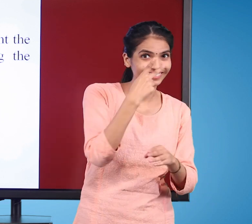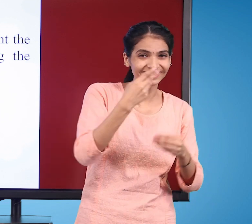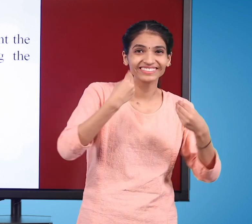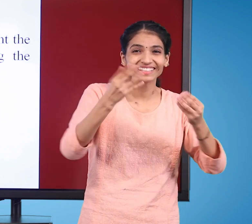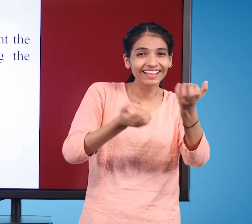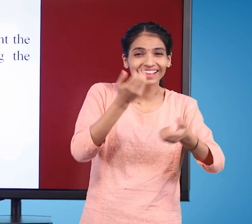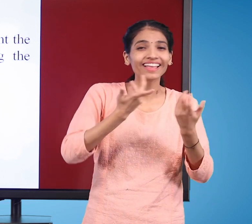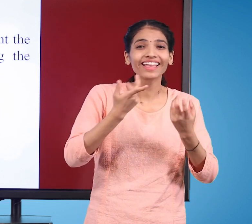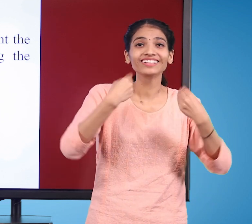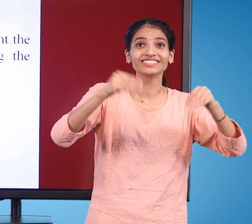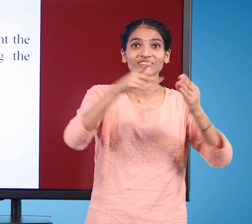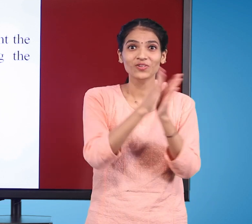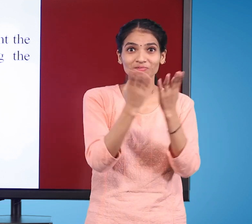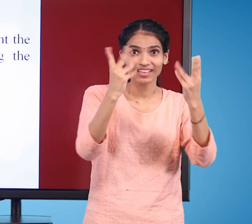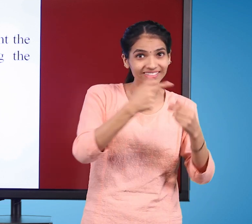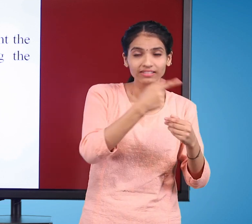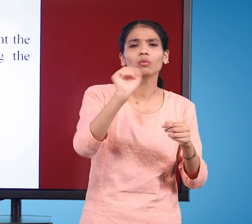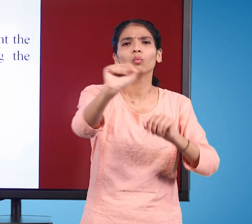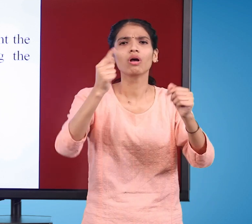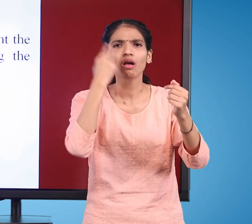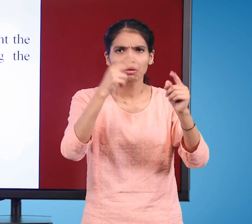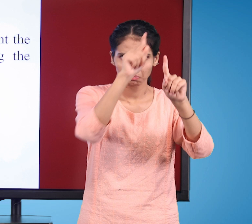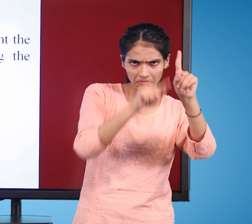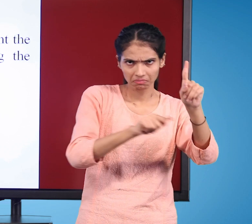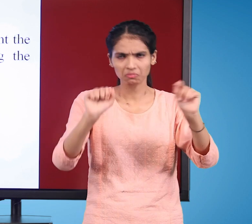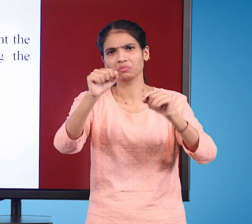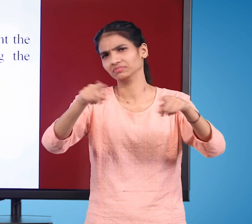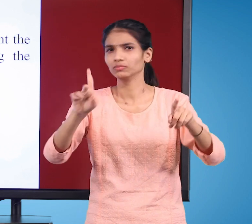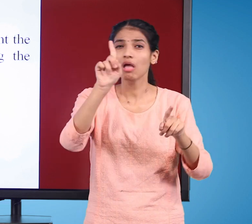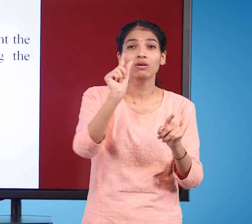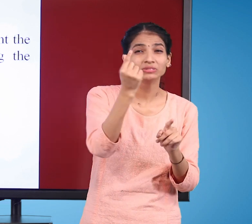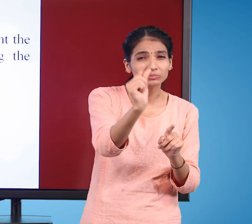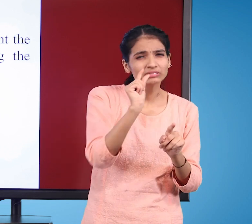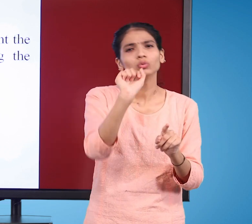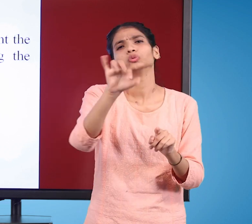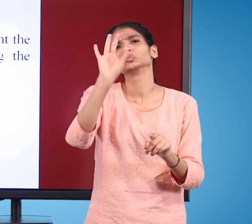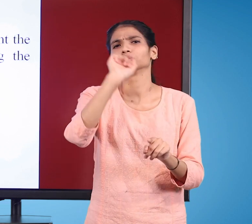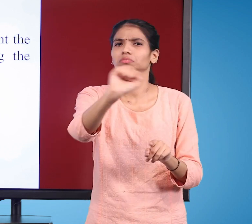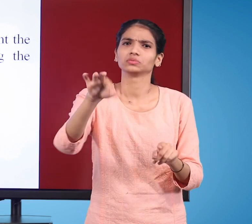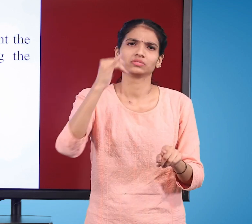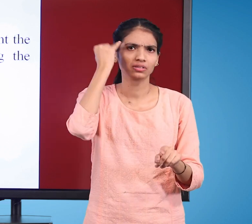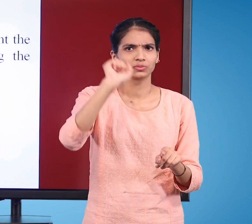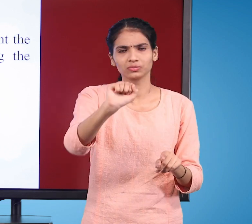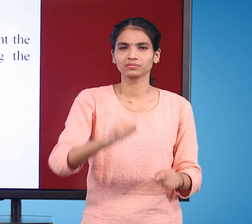Draw a bar graph to represent the above information, choosing the scale of your choice.